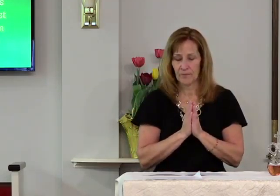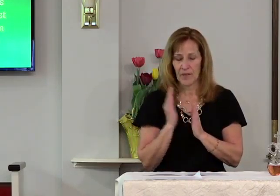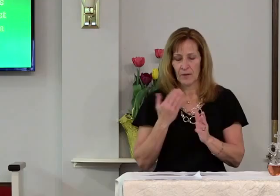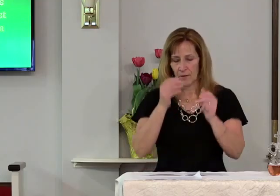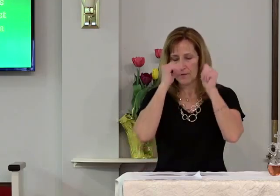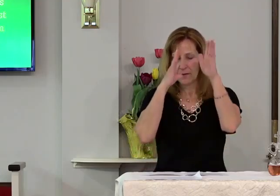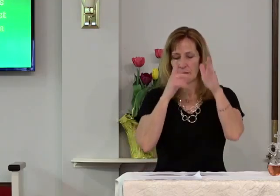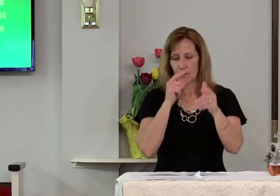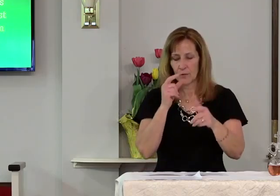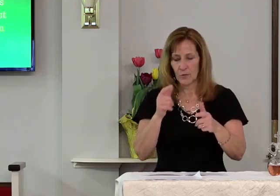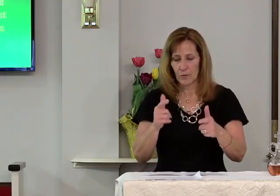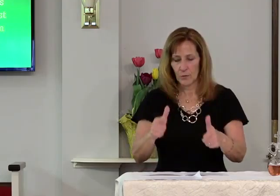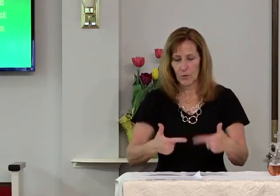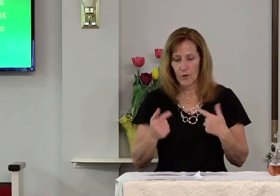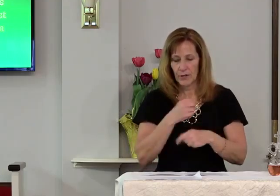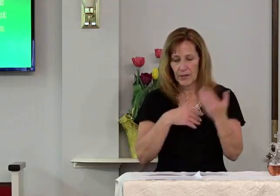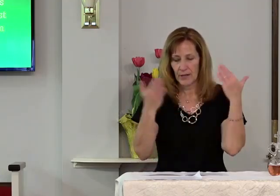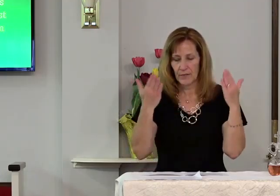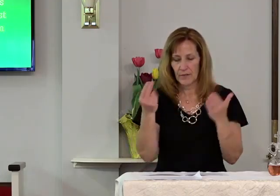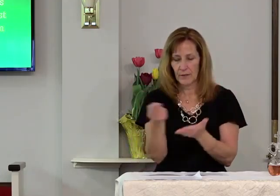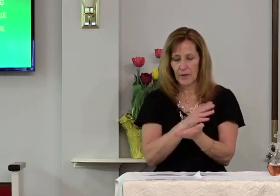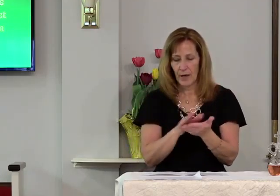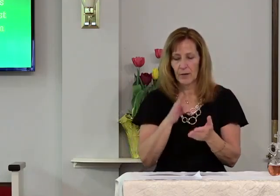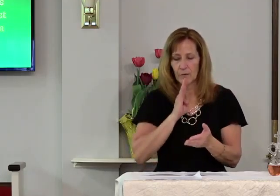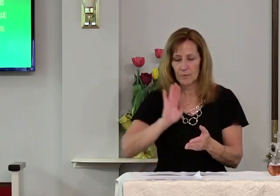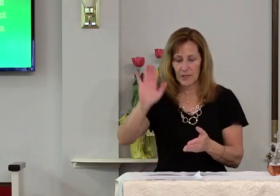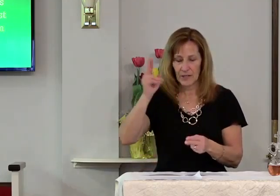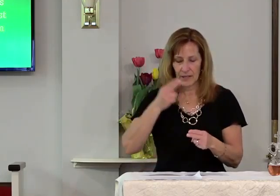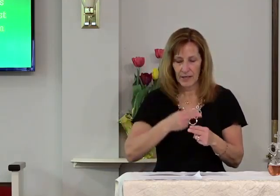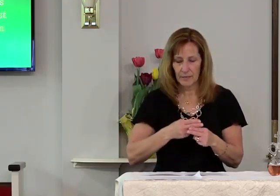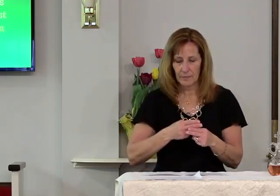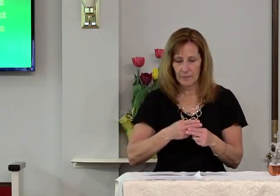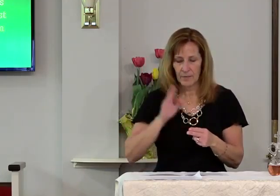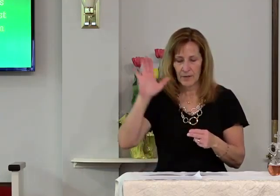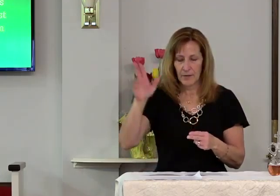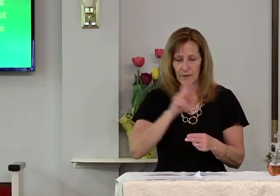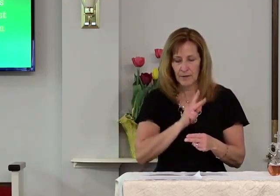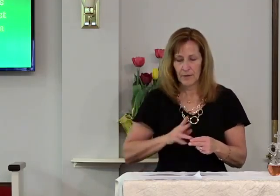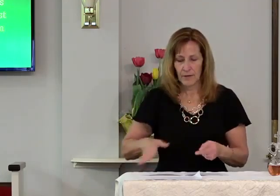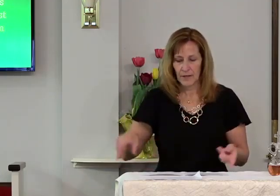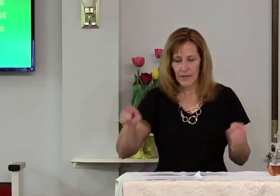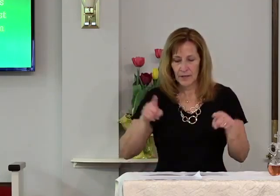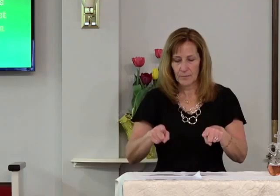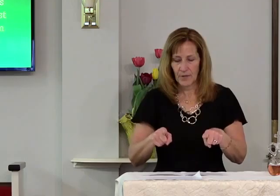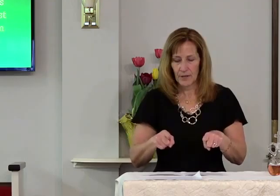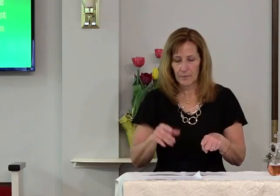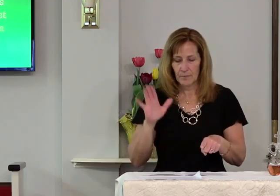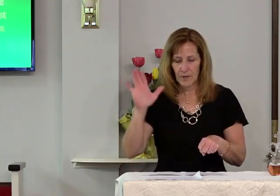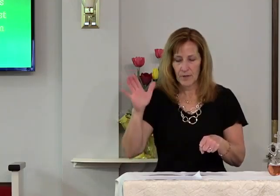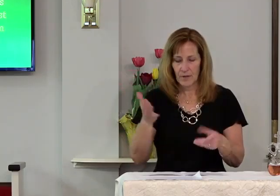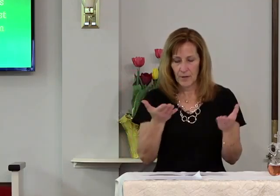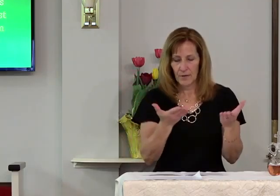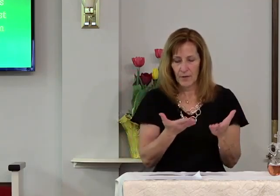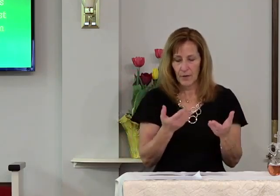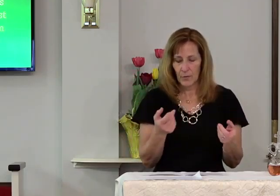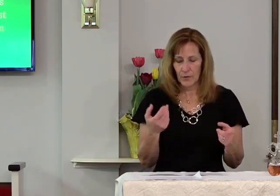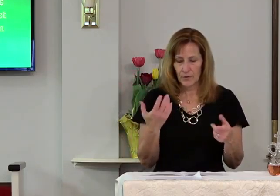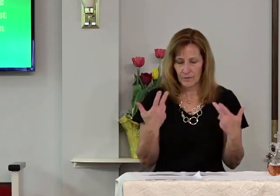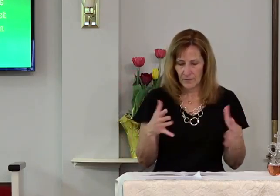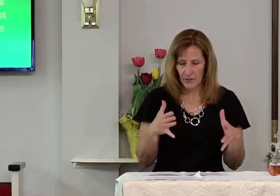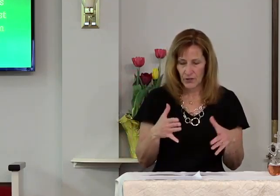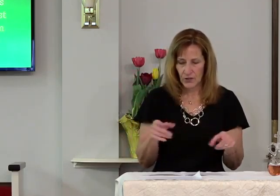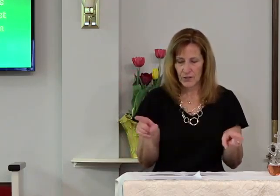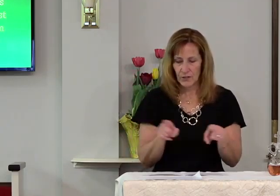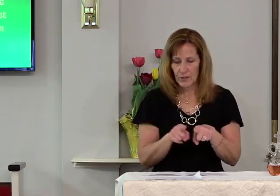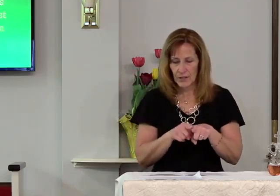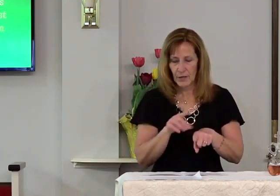our father who art in heaven hallowed be thy name thy kingdom come thy will